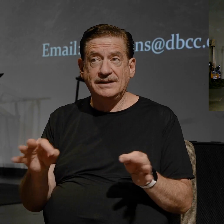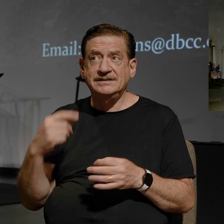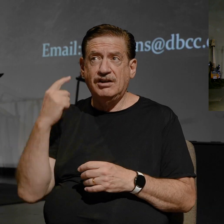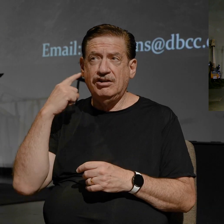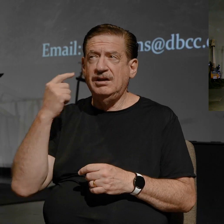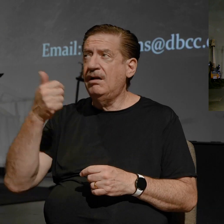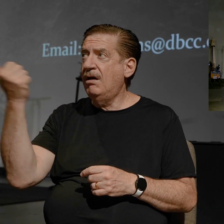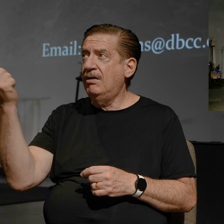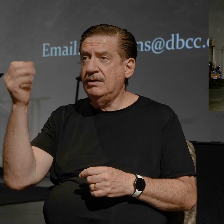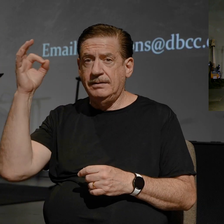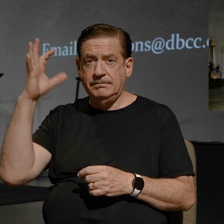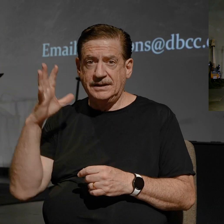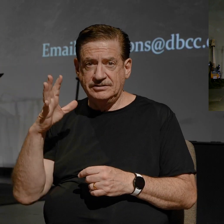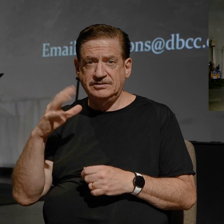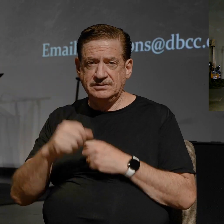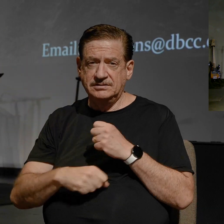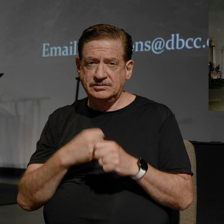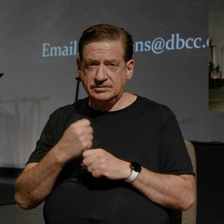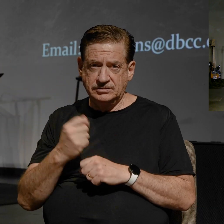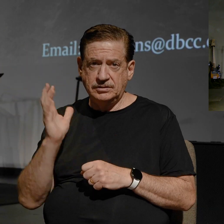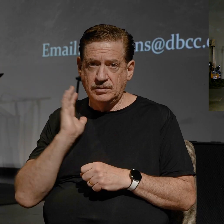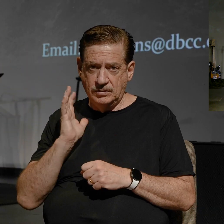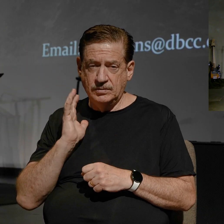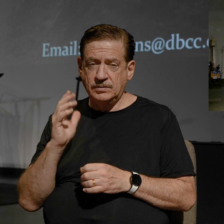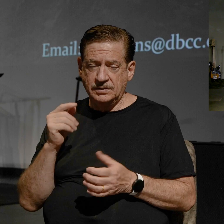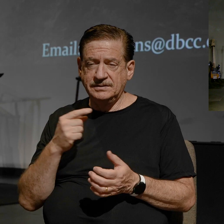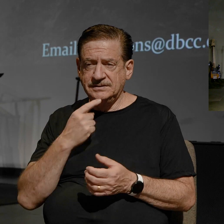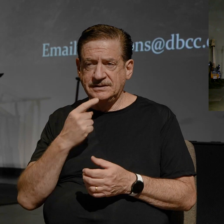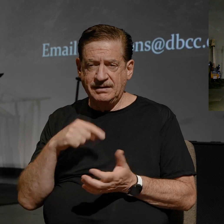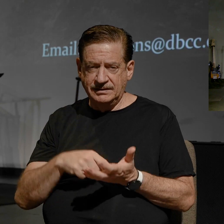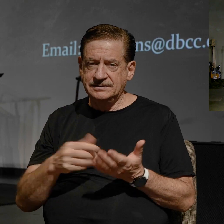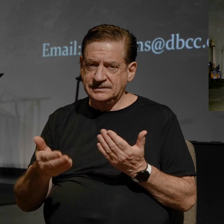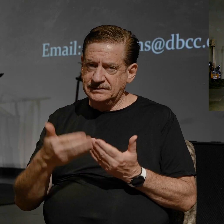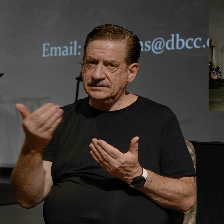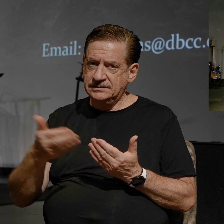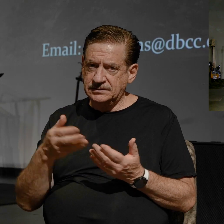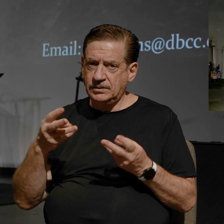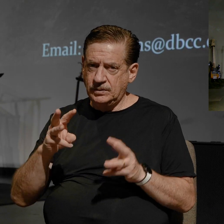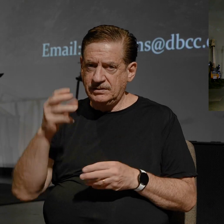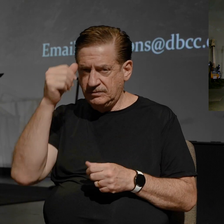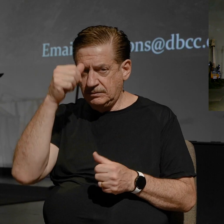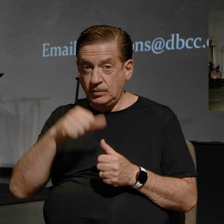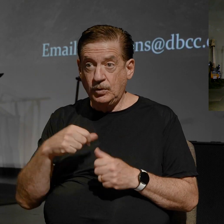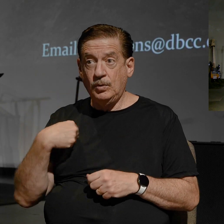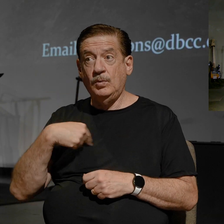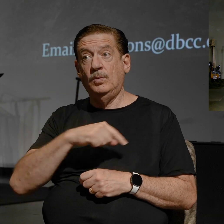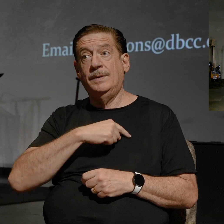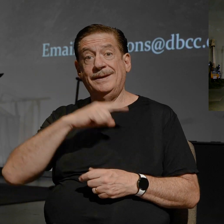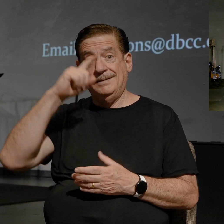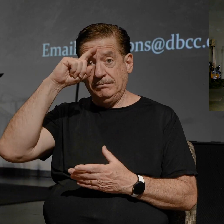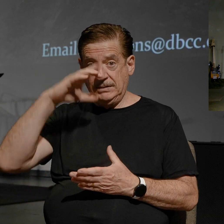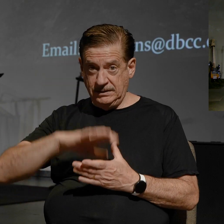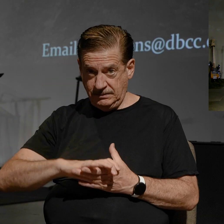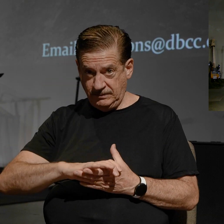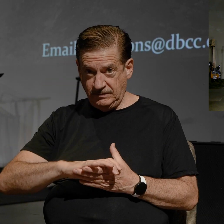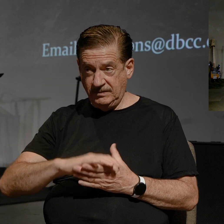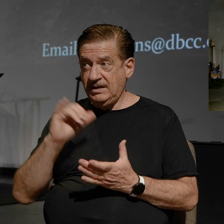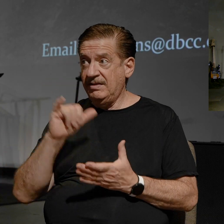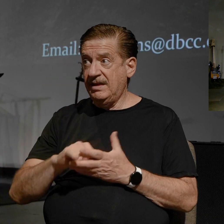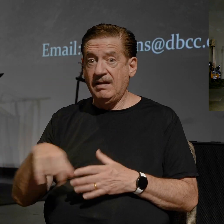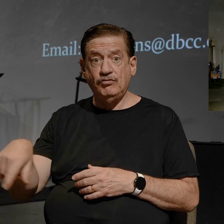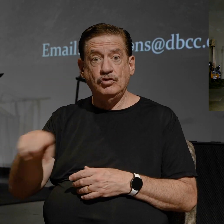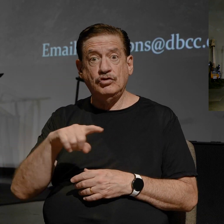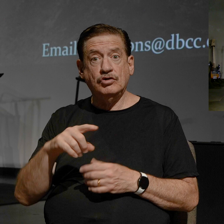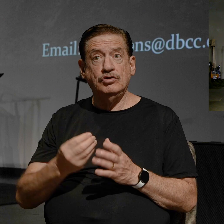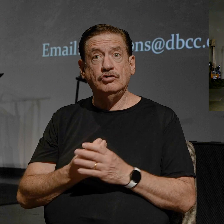use years ago that I've just grabbed onto, and I thought this is an easy way to remember this, is that we believe that if you're going to